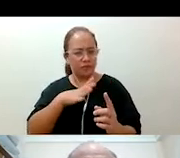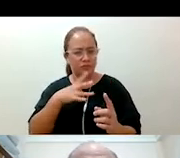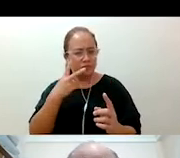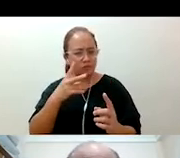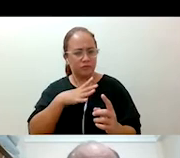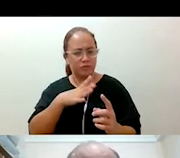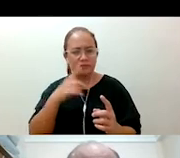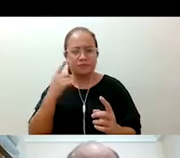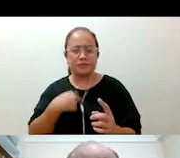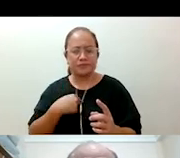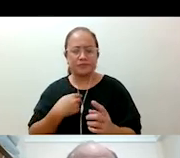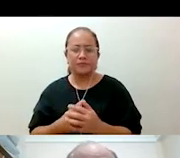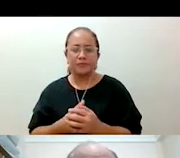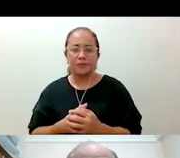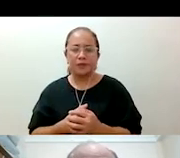Um,